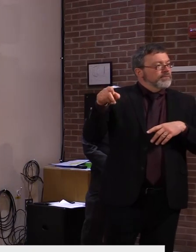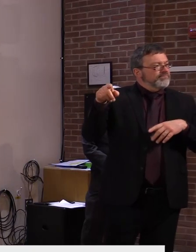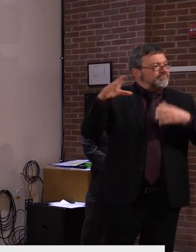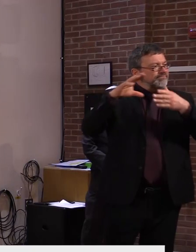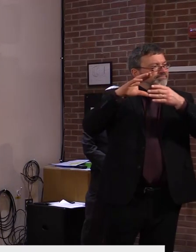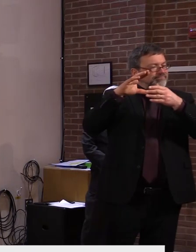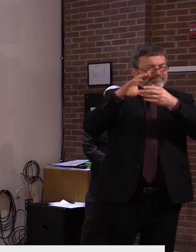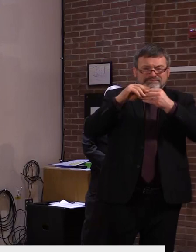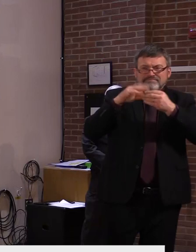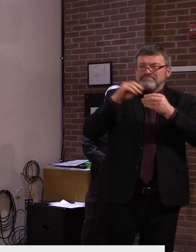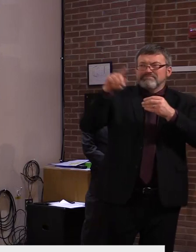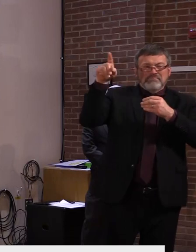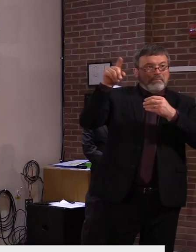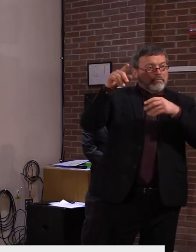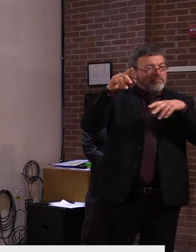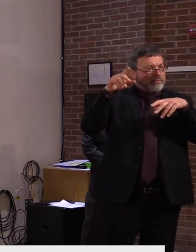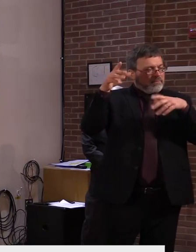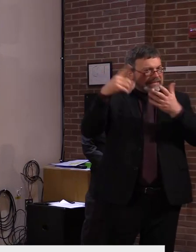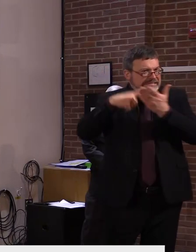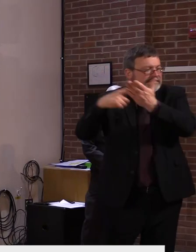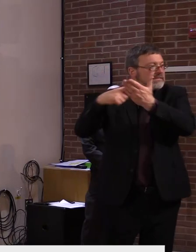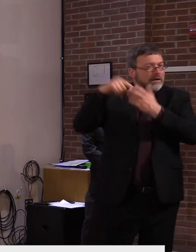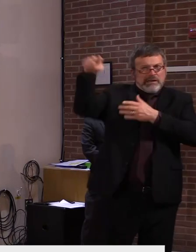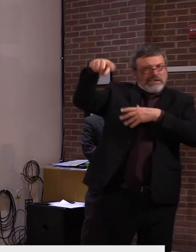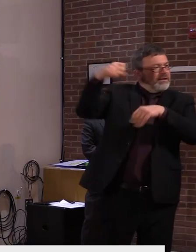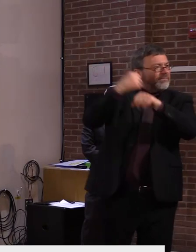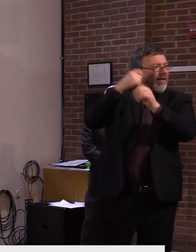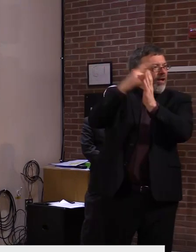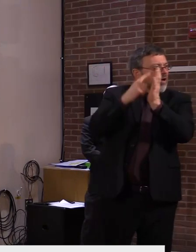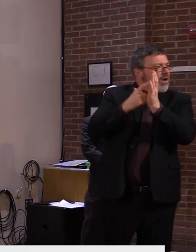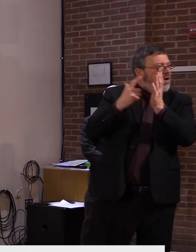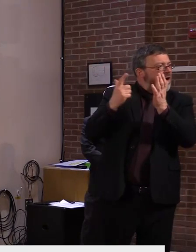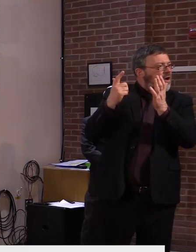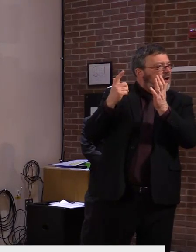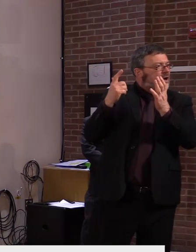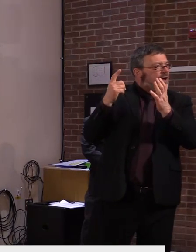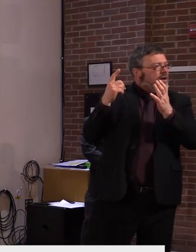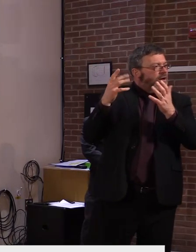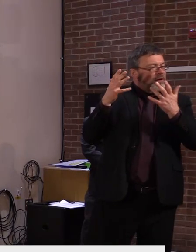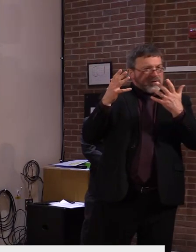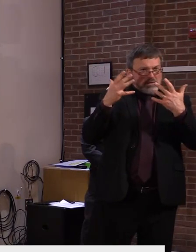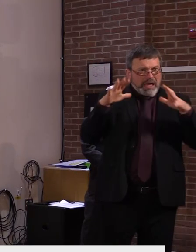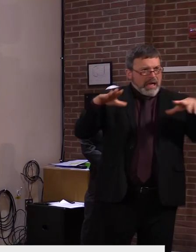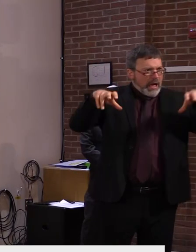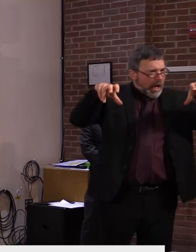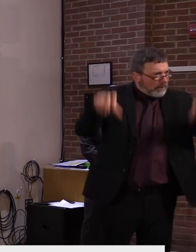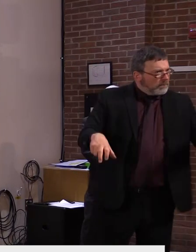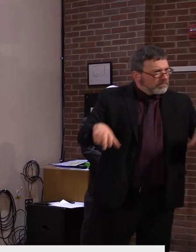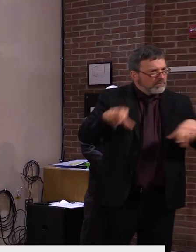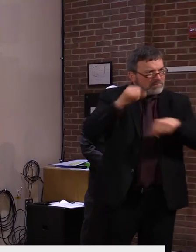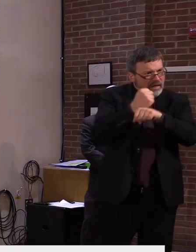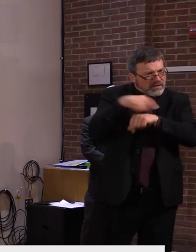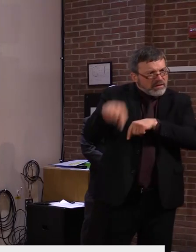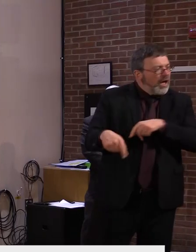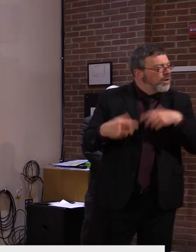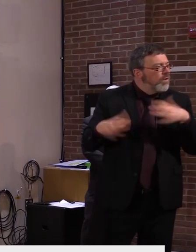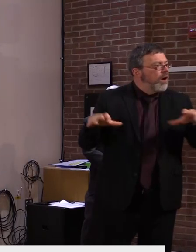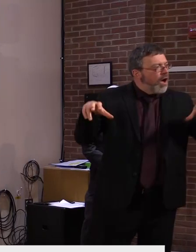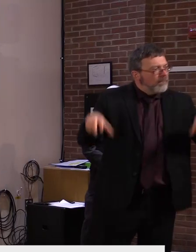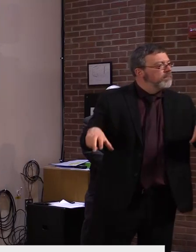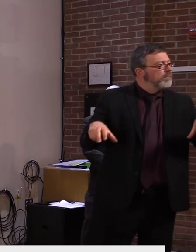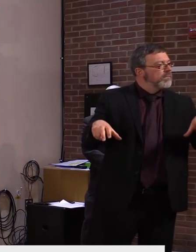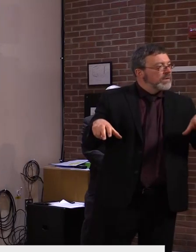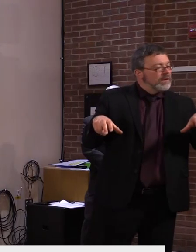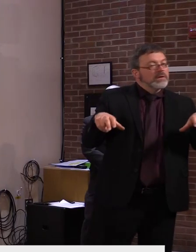for economic shutdowns or lockdowns. They've been calling for localized. So I'd have to ask you